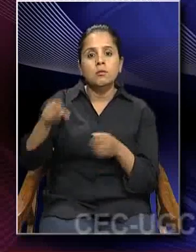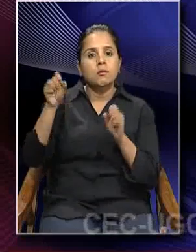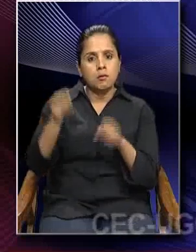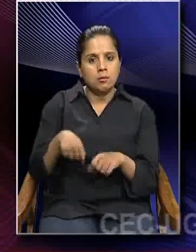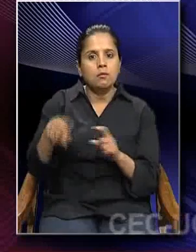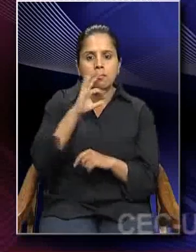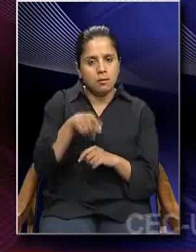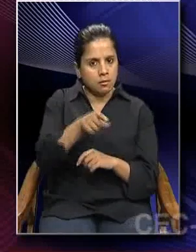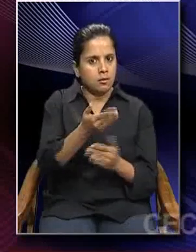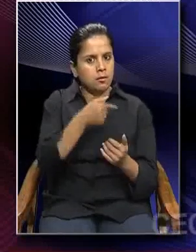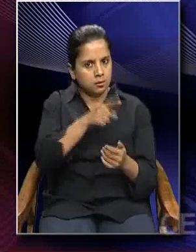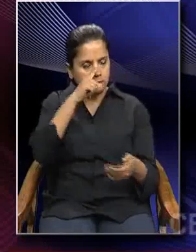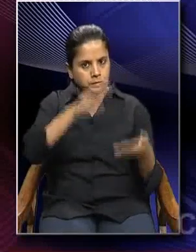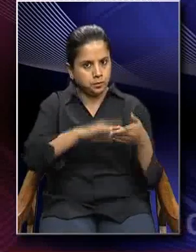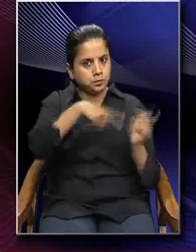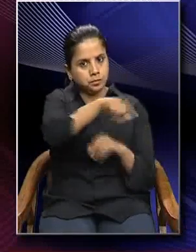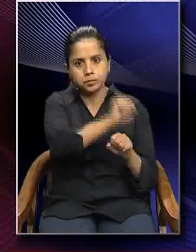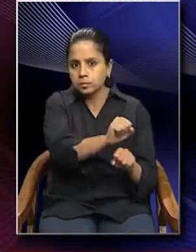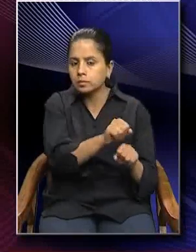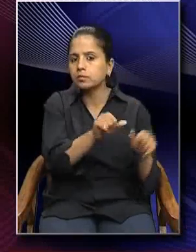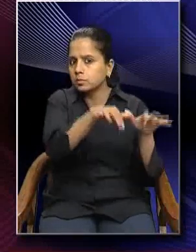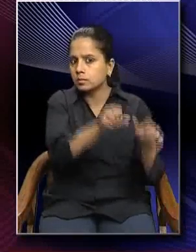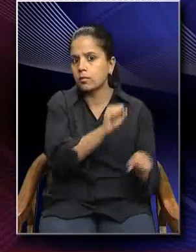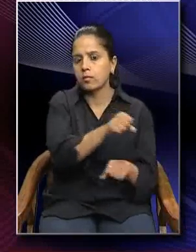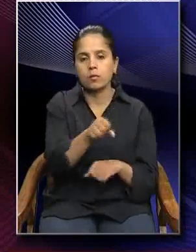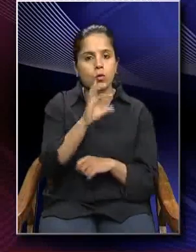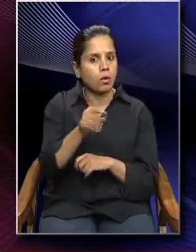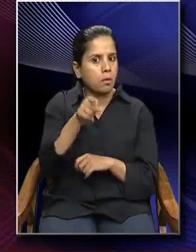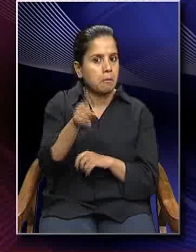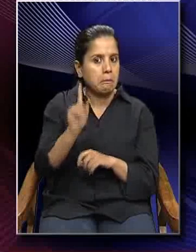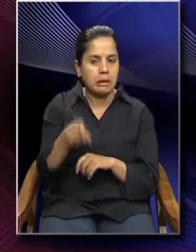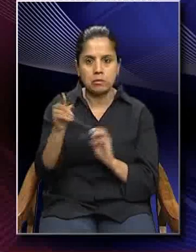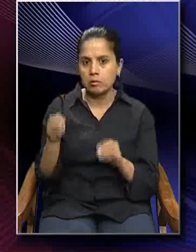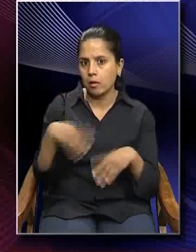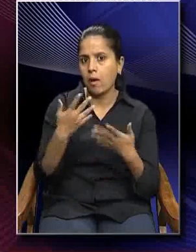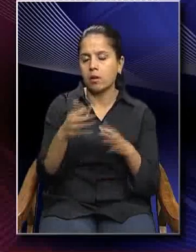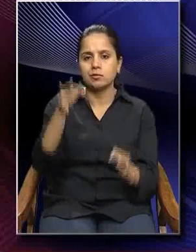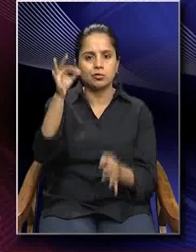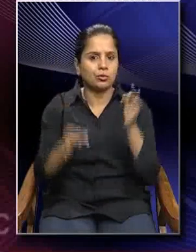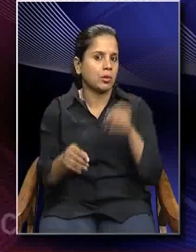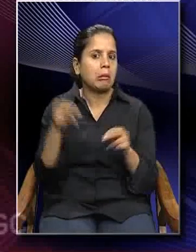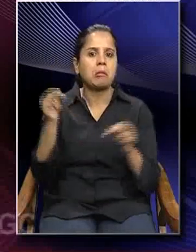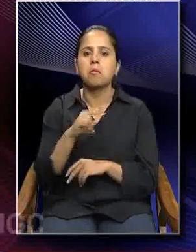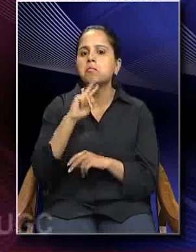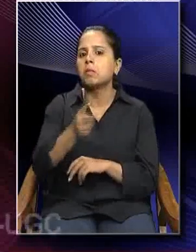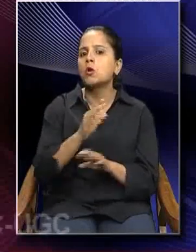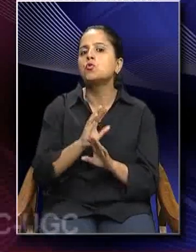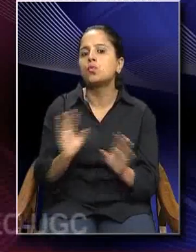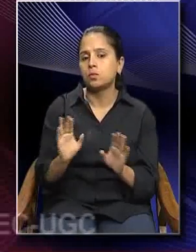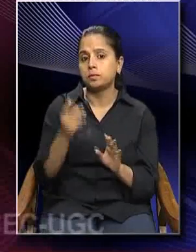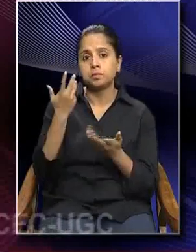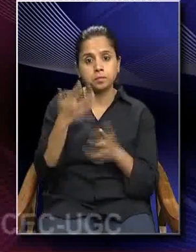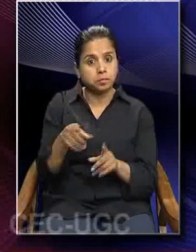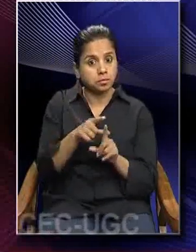even claim the wife's property, and he was not liable to give any justification for doing